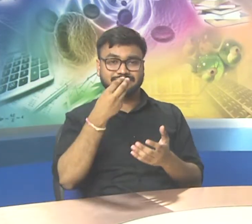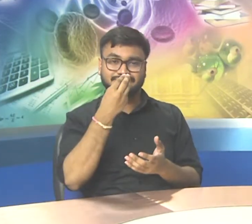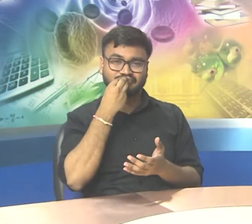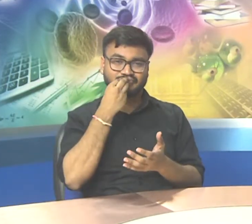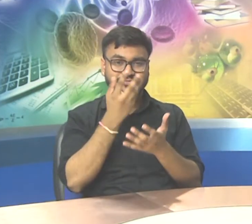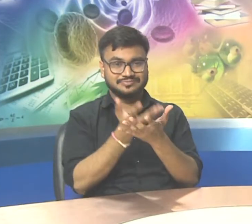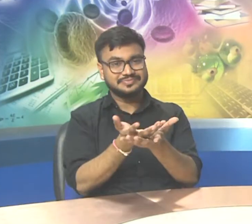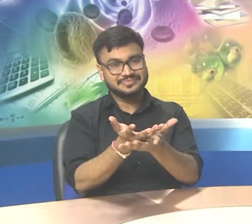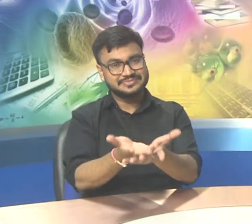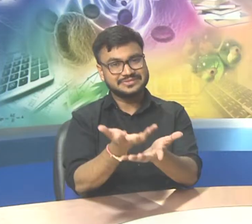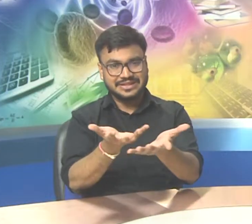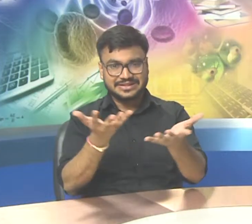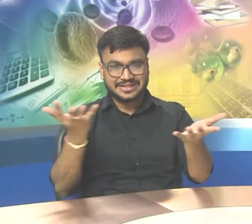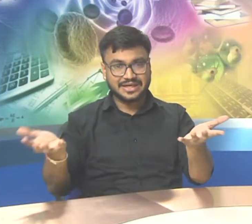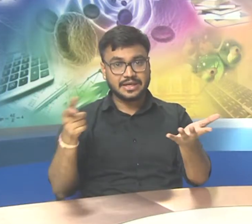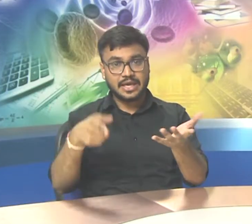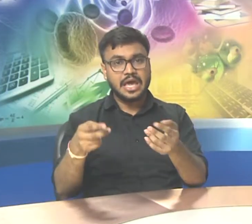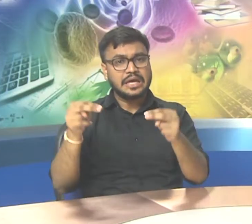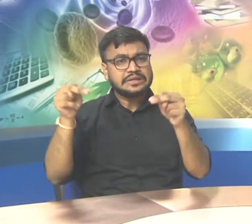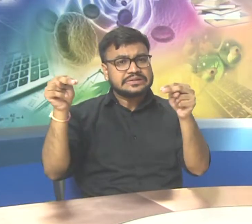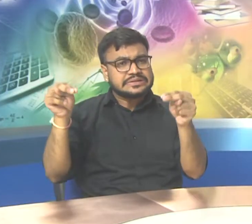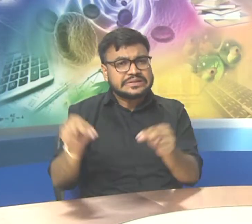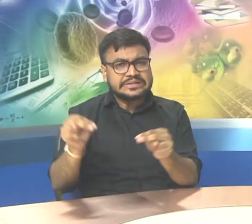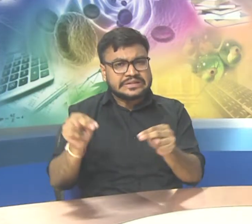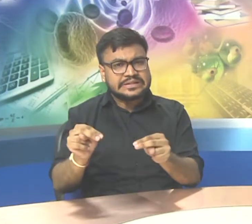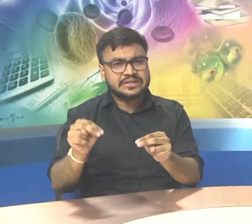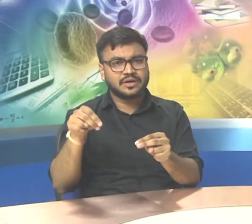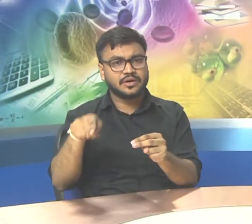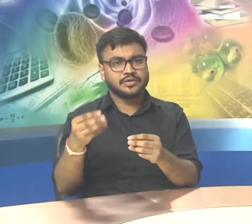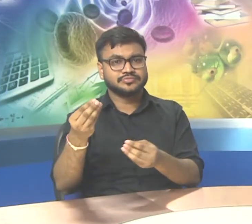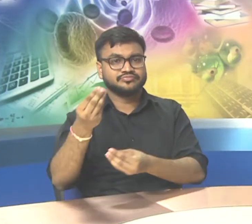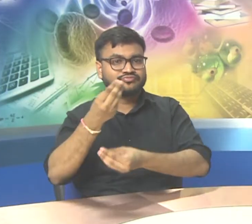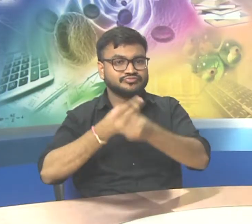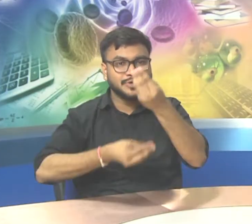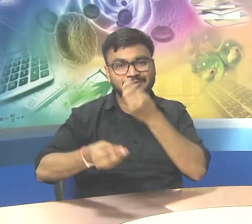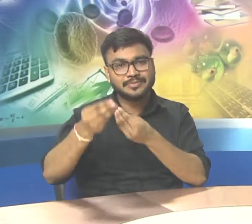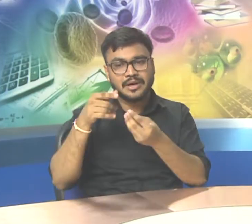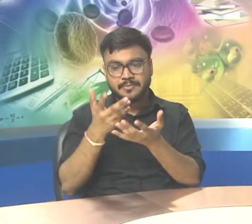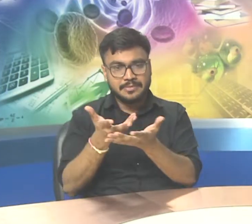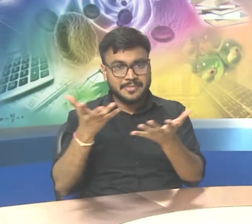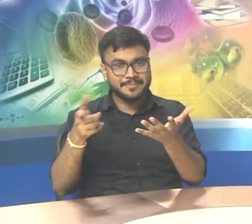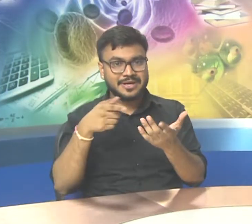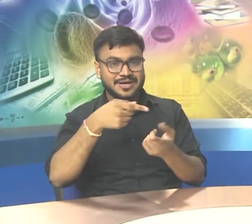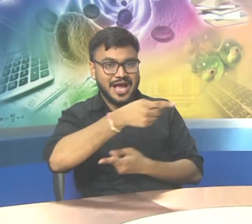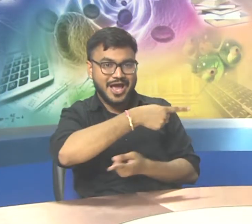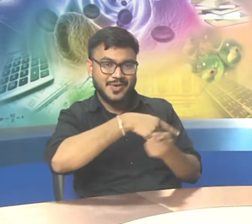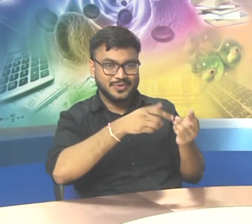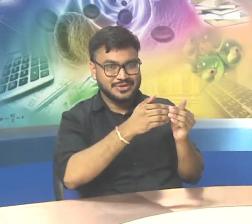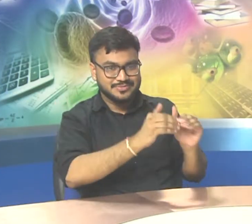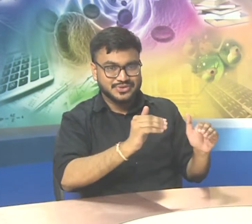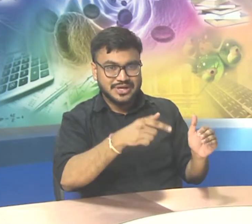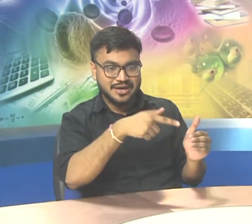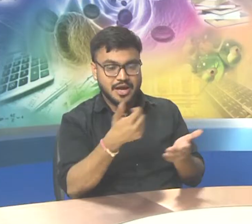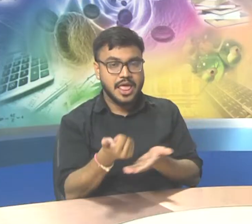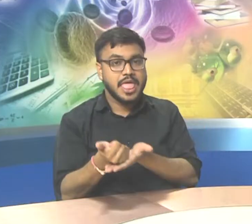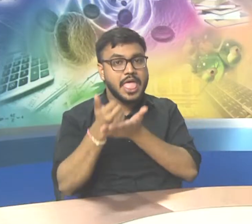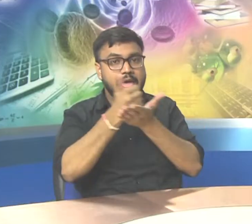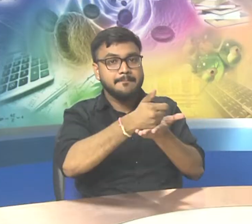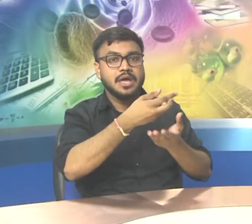Second is psychological function. Food also satisfies our emotional needs such